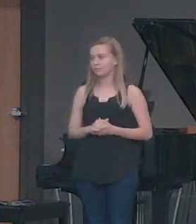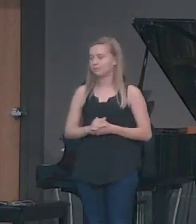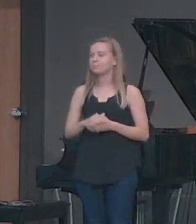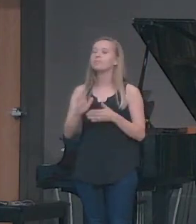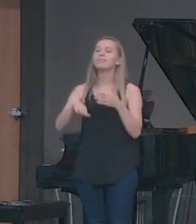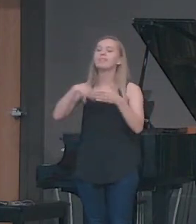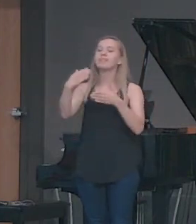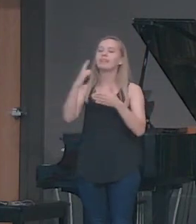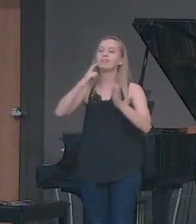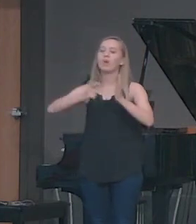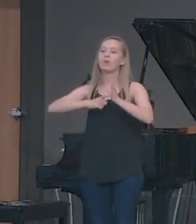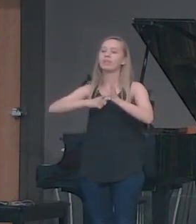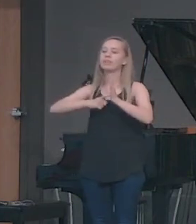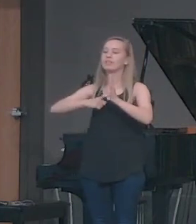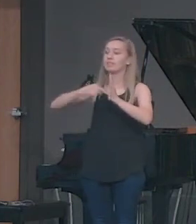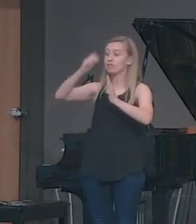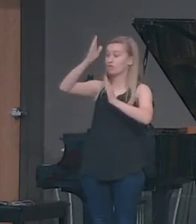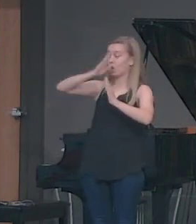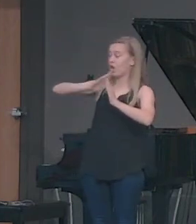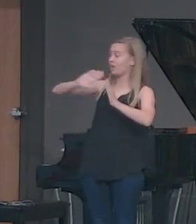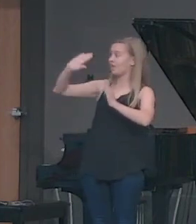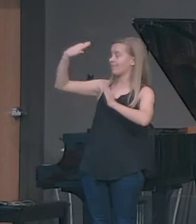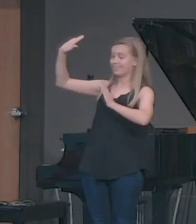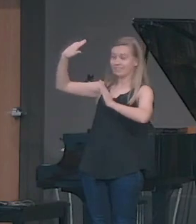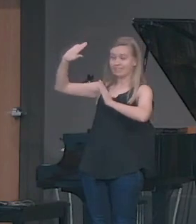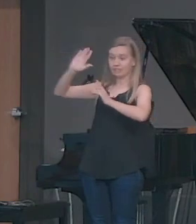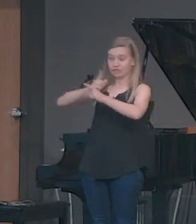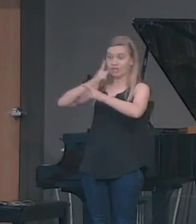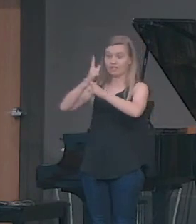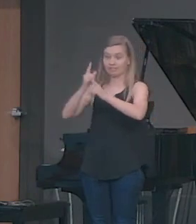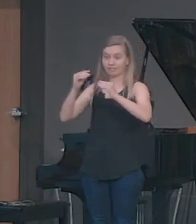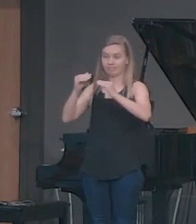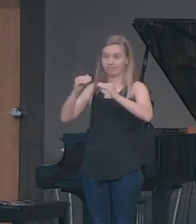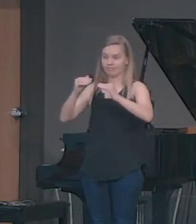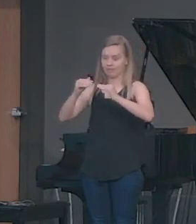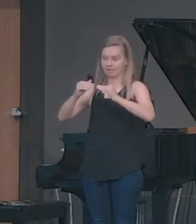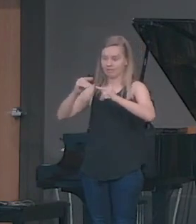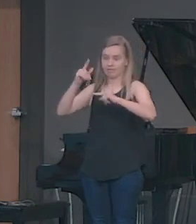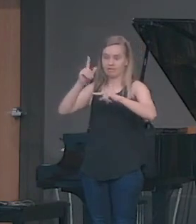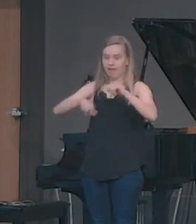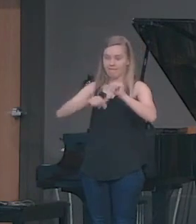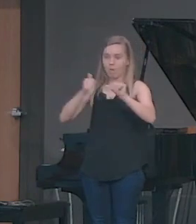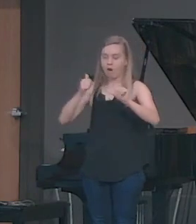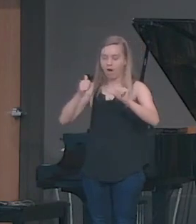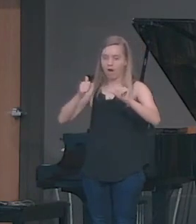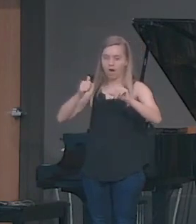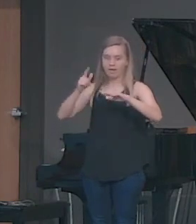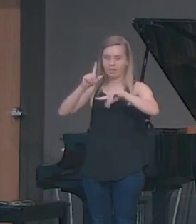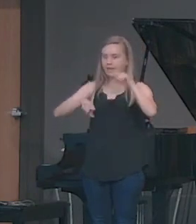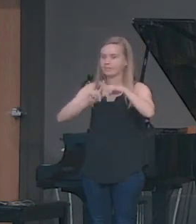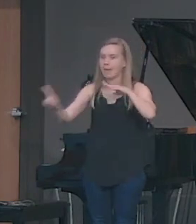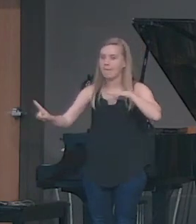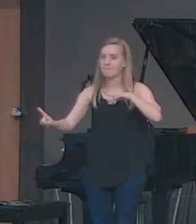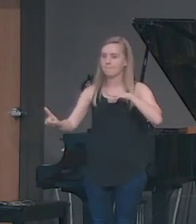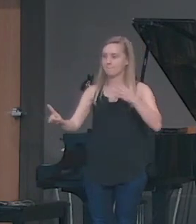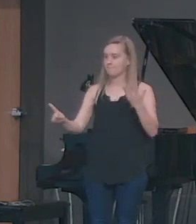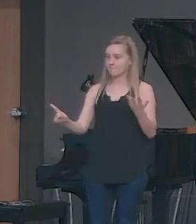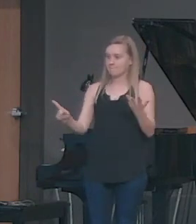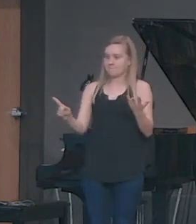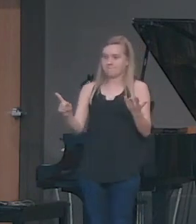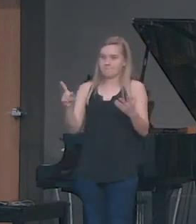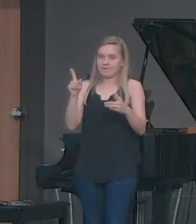Next, notice the pervasiveness of God's justice. It's inescapable disaster. There is no